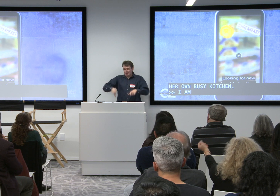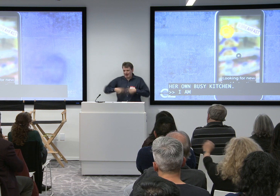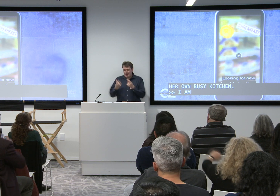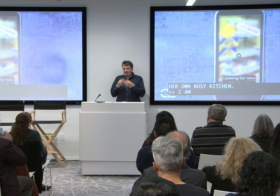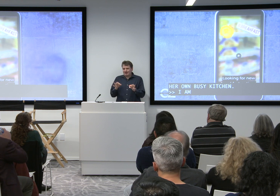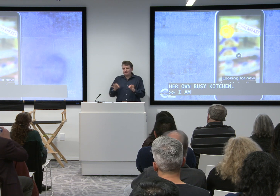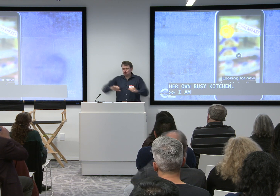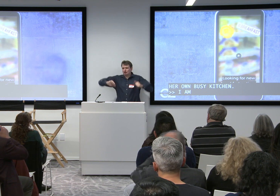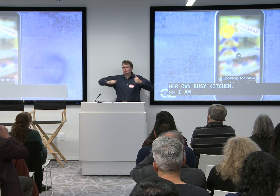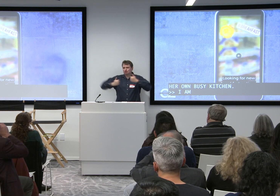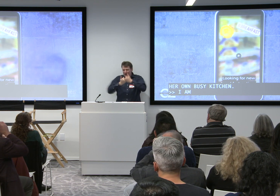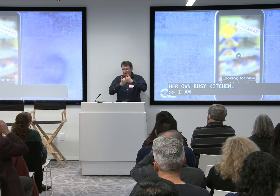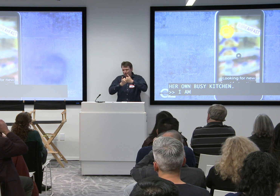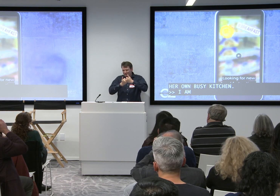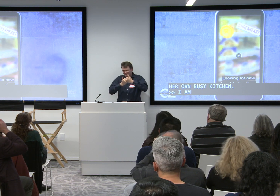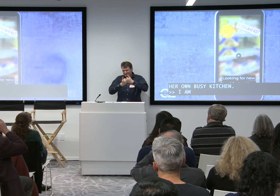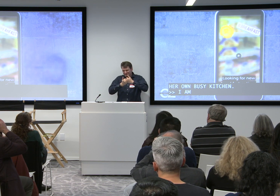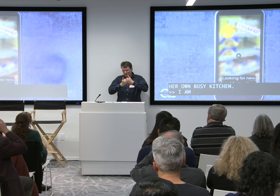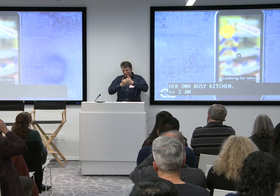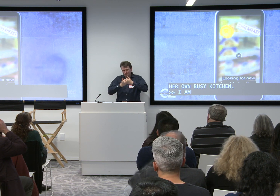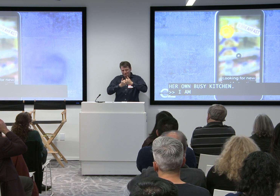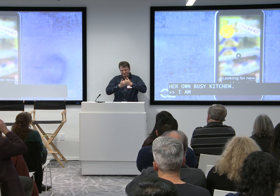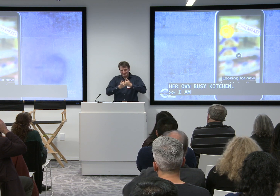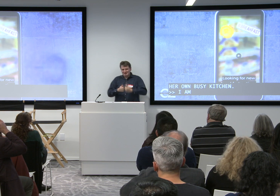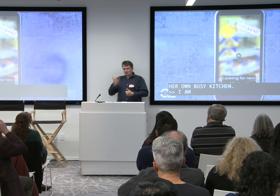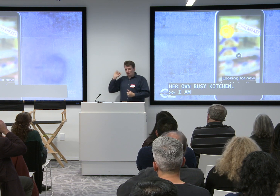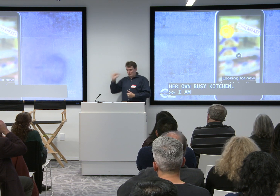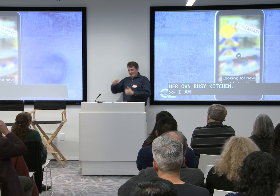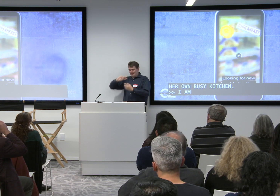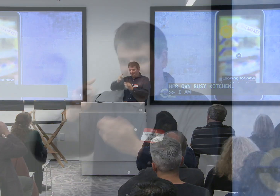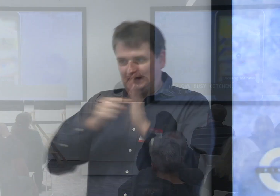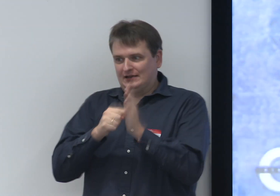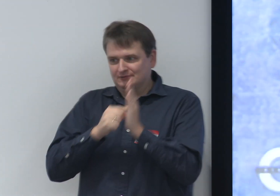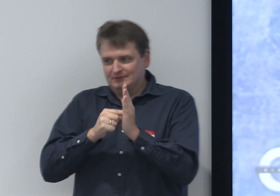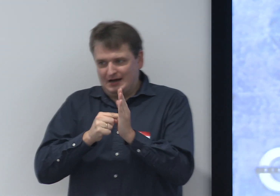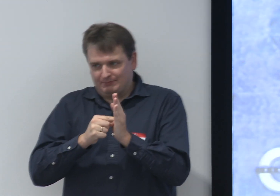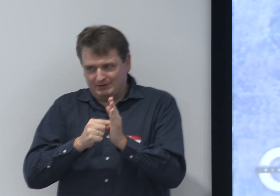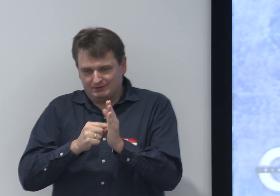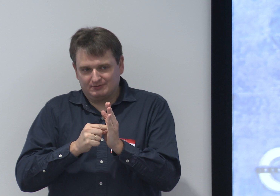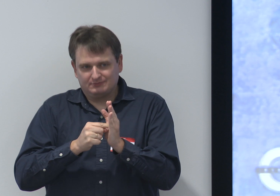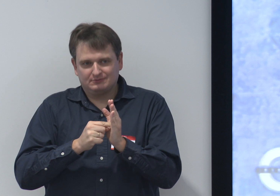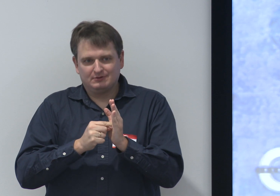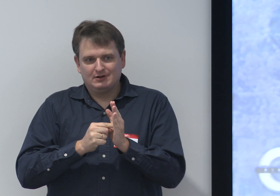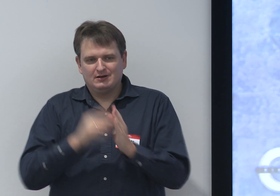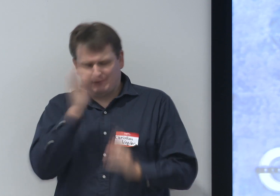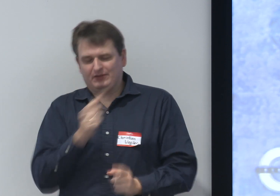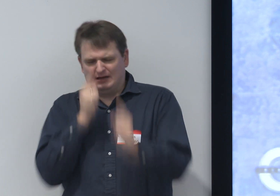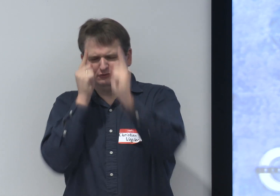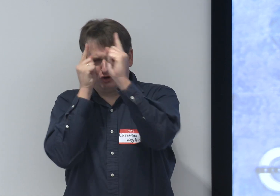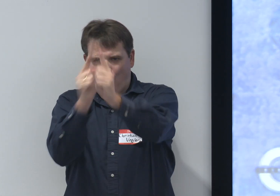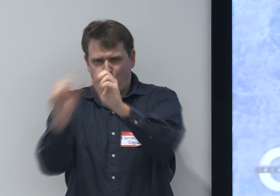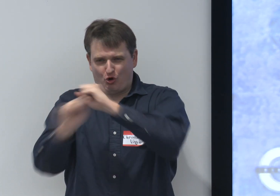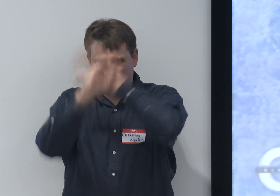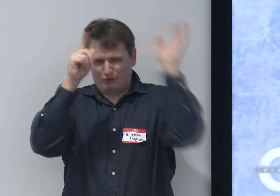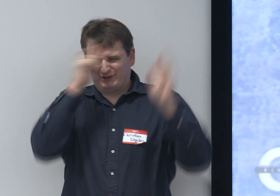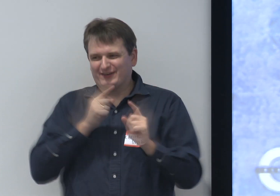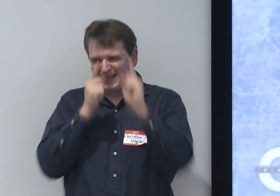like to emphasize that live captioning is a challenge. The second example that I showed you, the goal